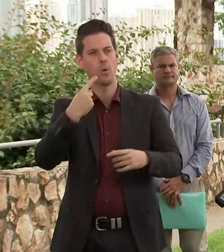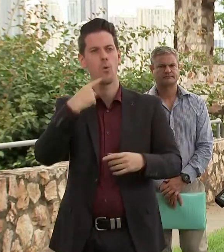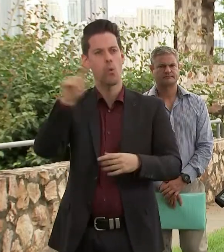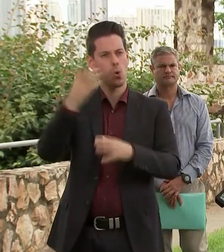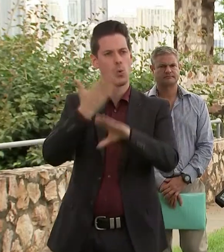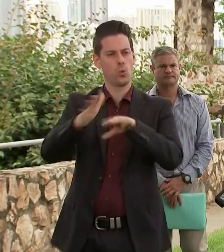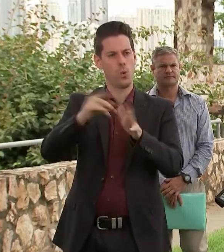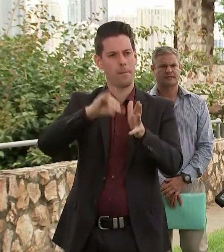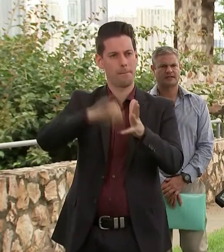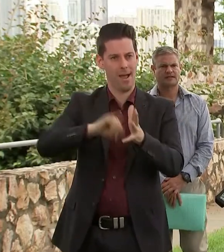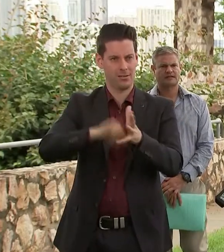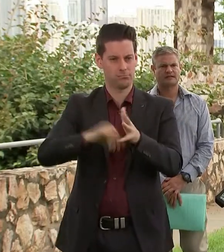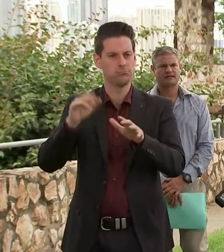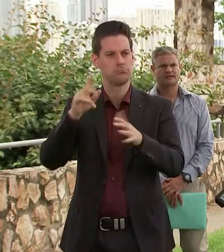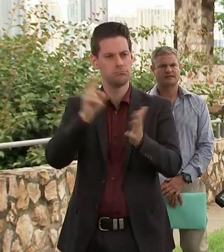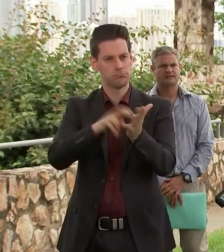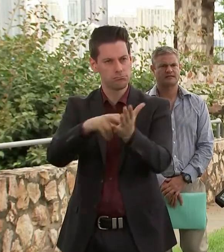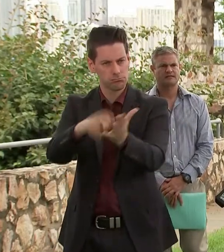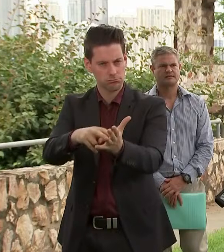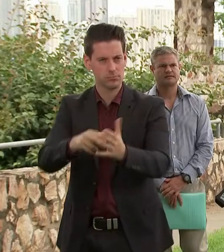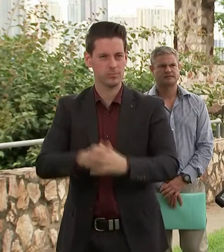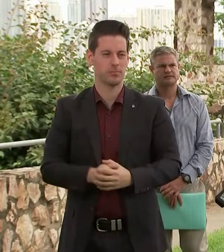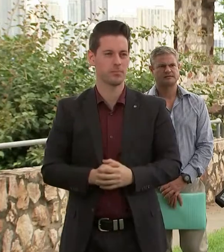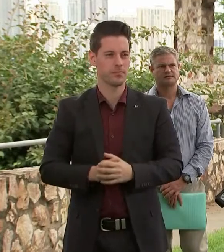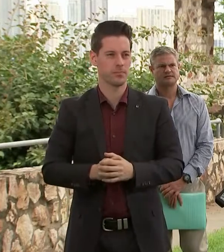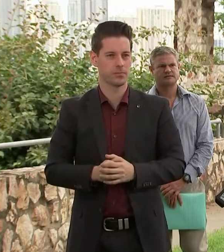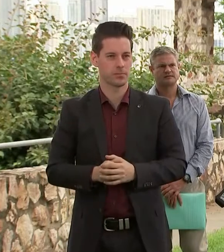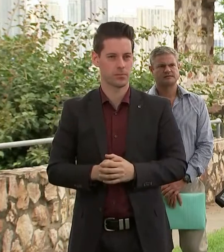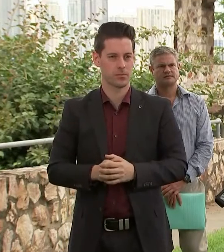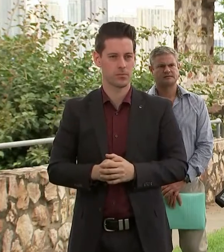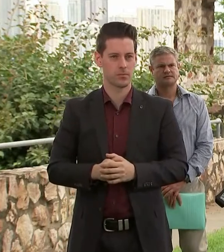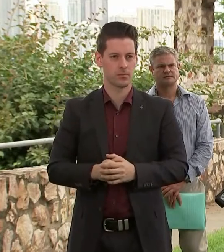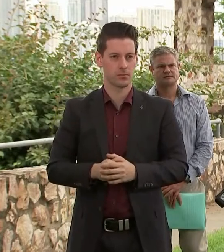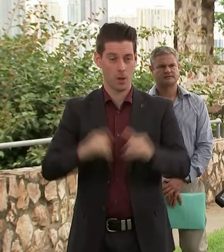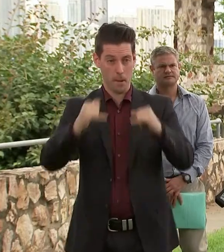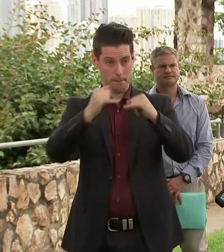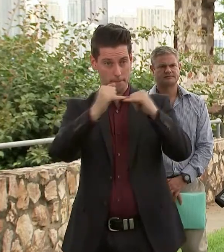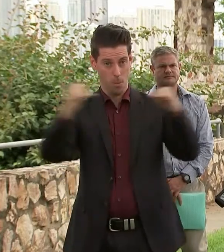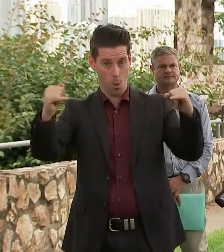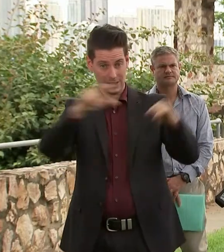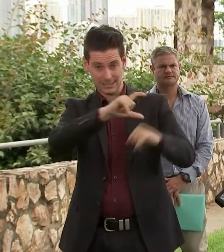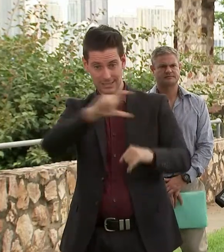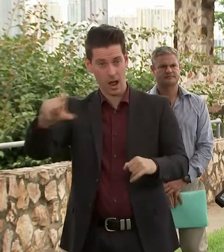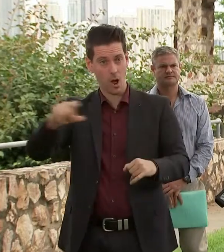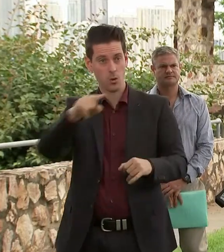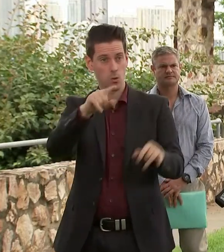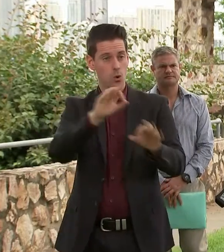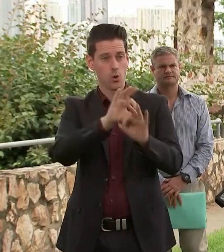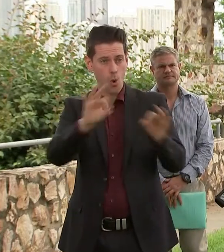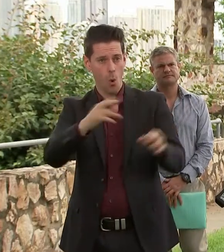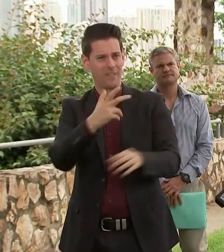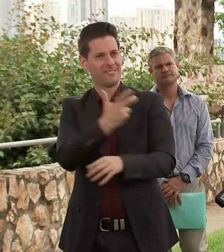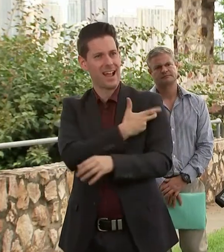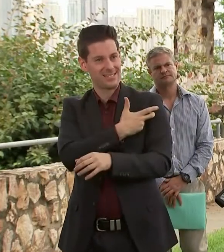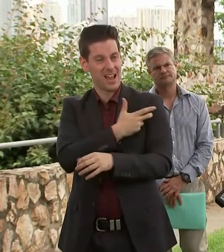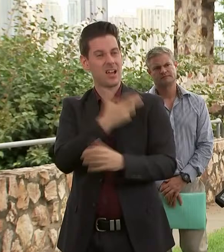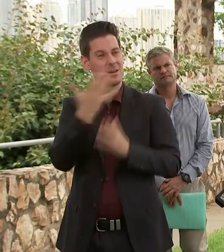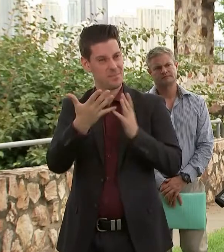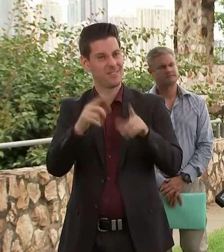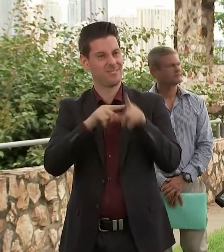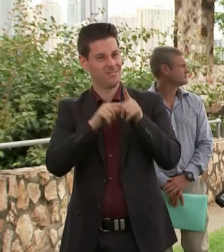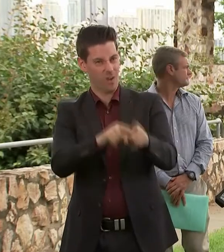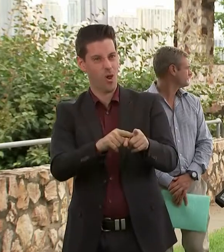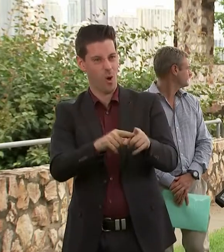practiced at that. Remember also in the border zone that if you are unvaccinated, those current restrictions